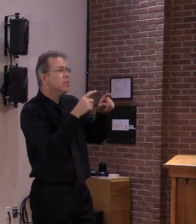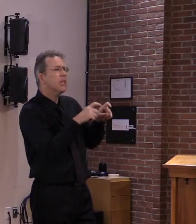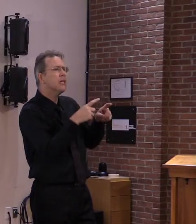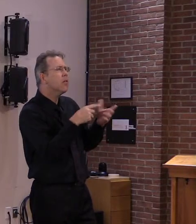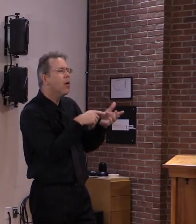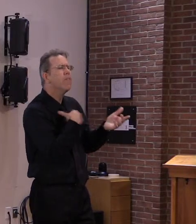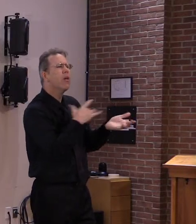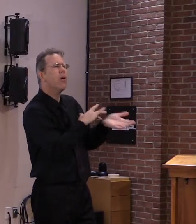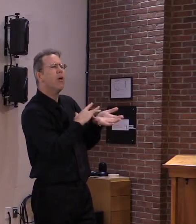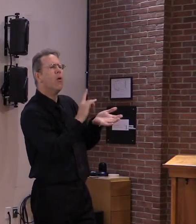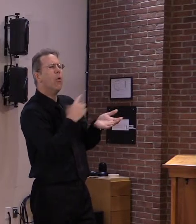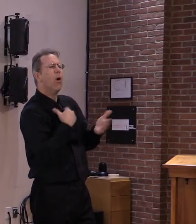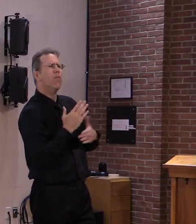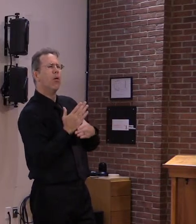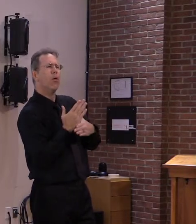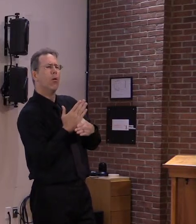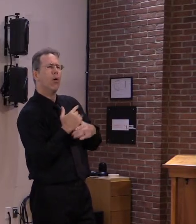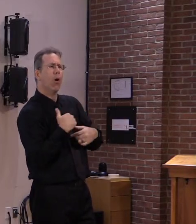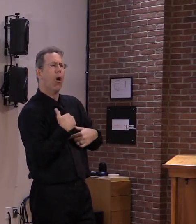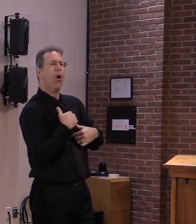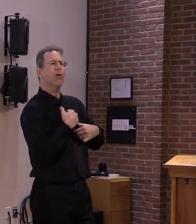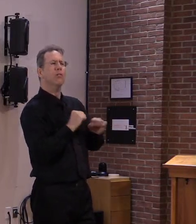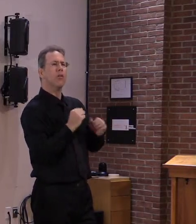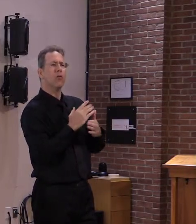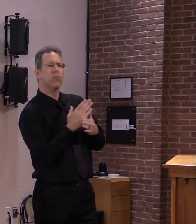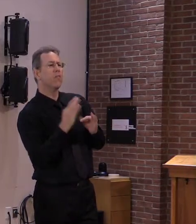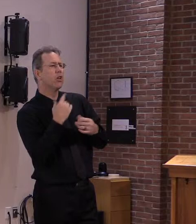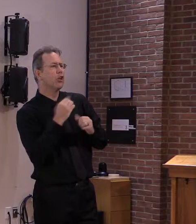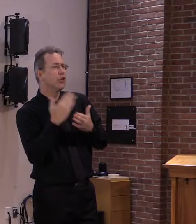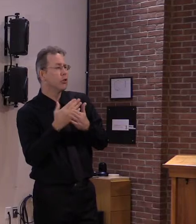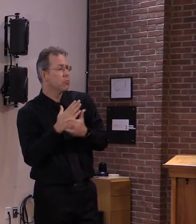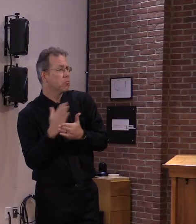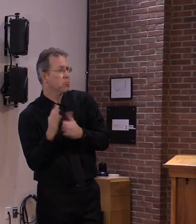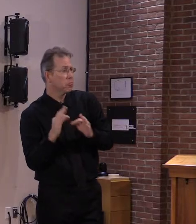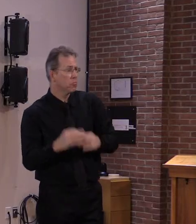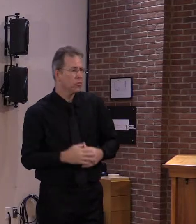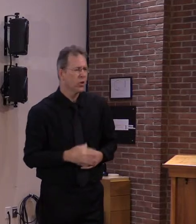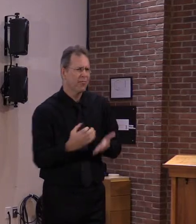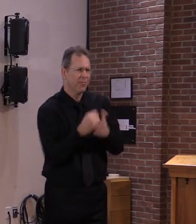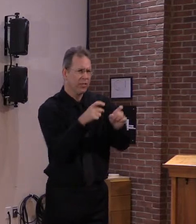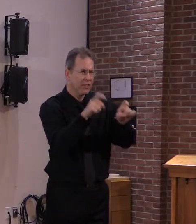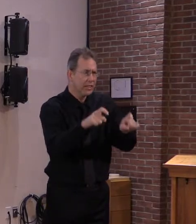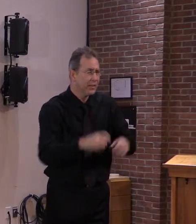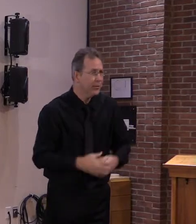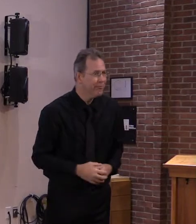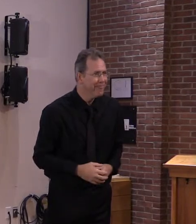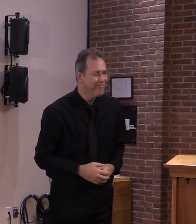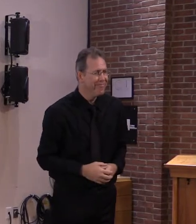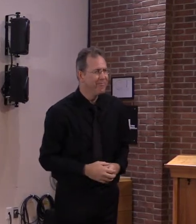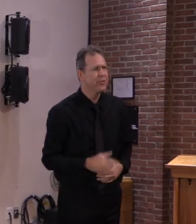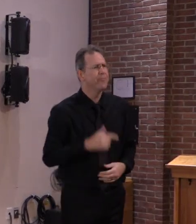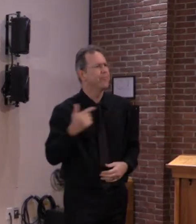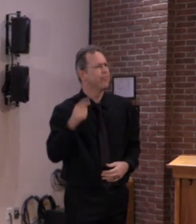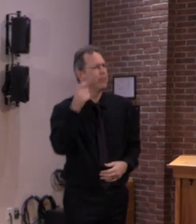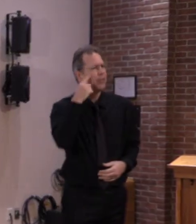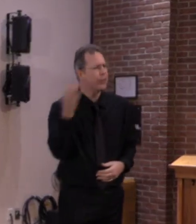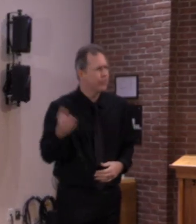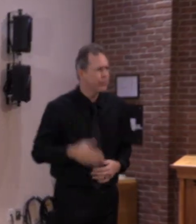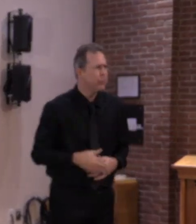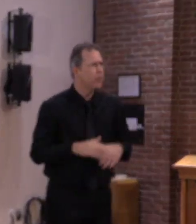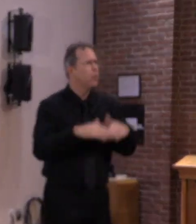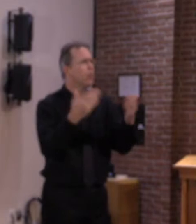last Saturday, indicating a positive COVID test. The trooper who is affiliated with that person immediately went